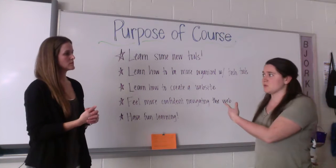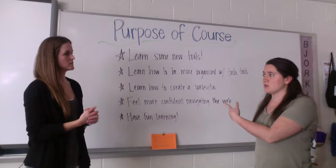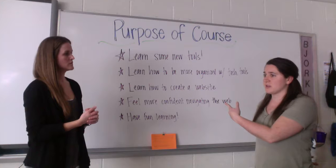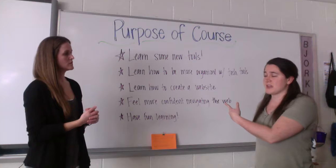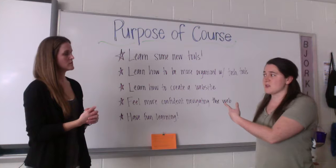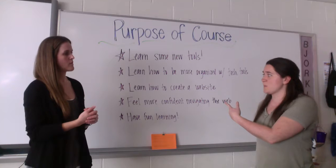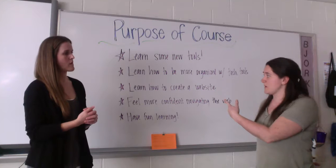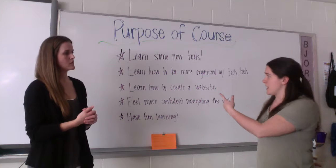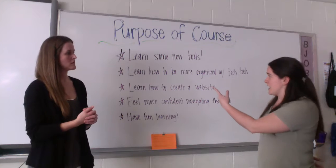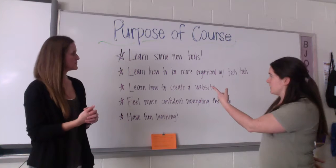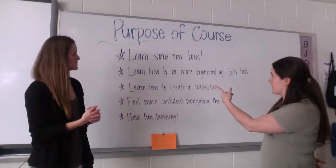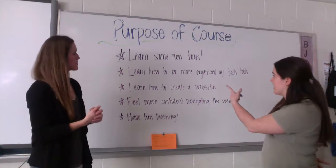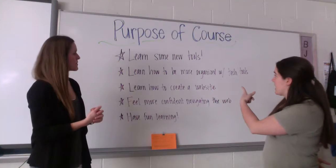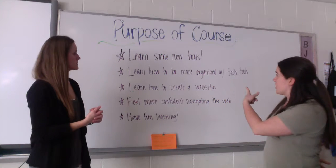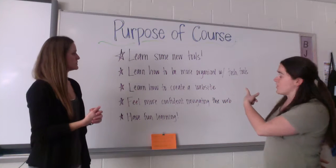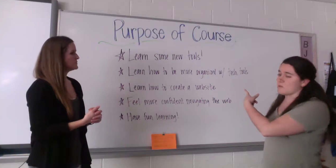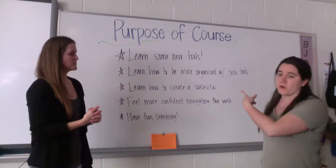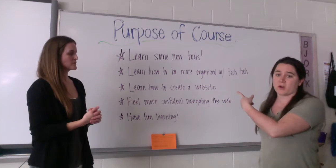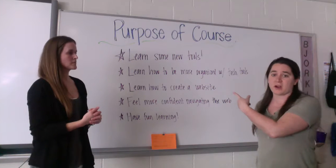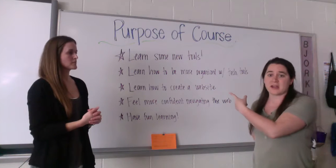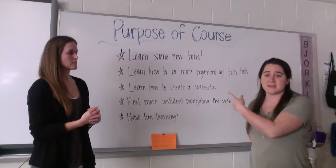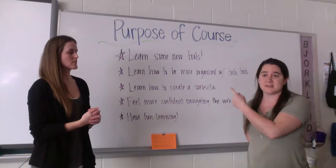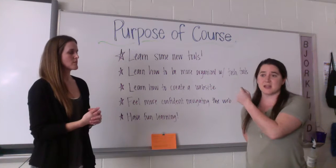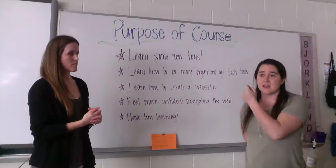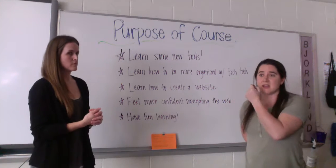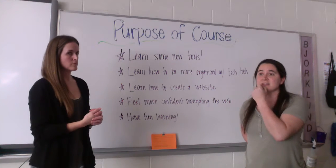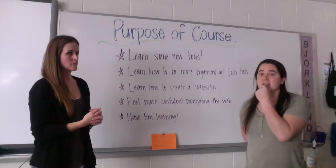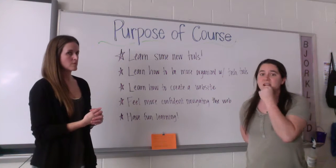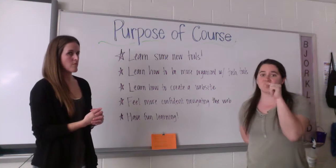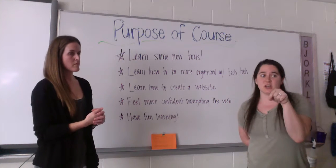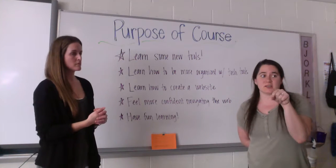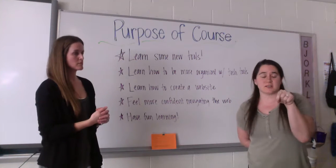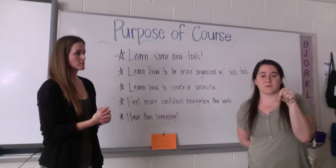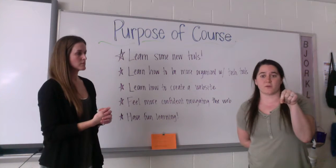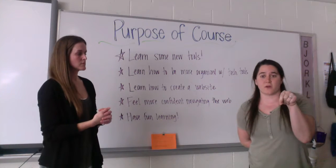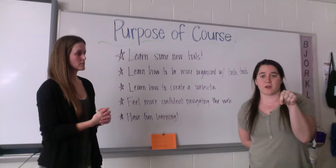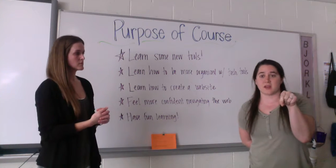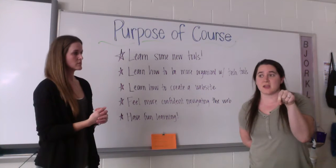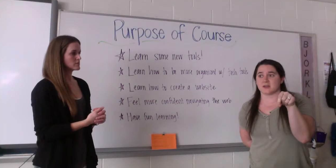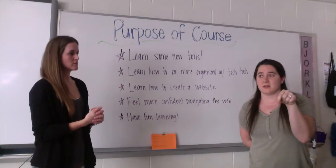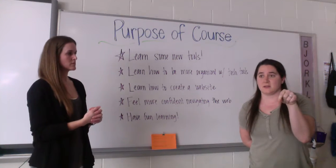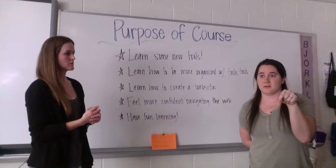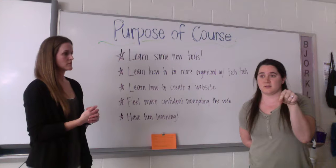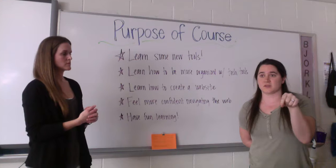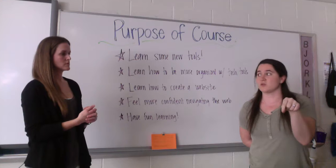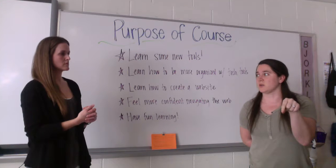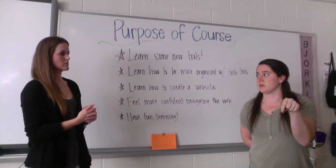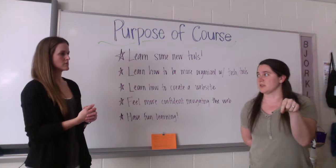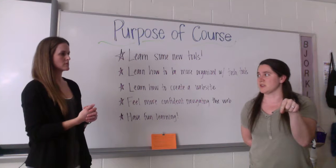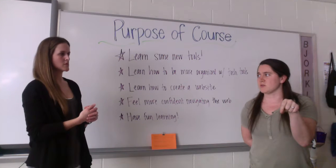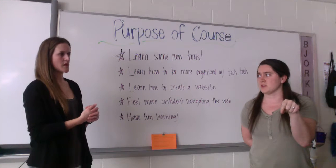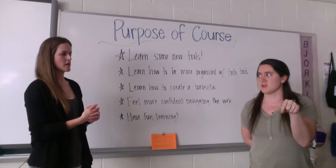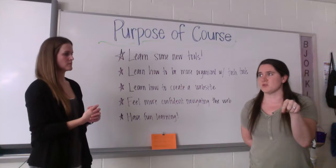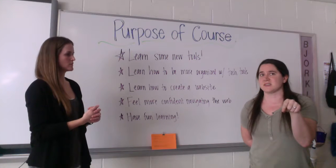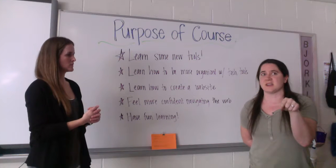Google Keep and learning how to be more organized, it's not just for in school. Like you can Yeah. use it